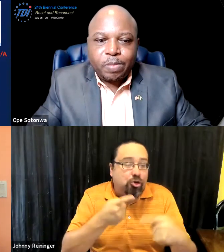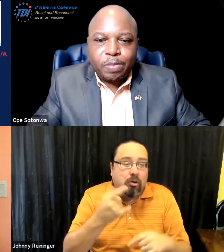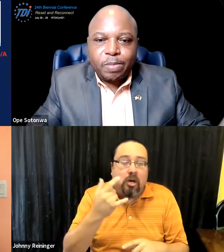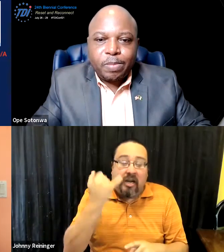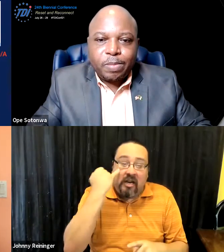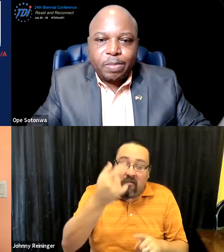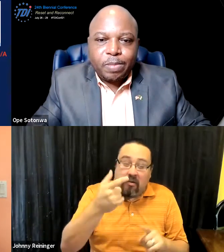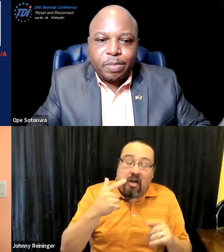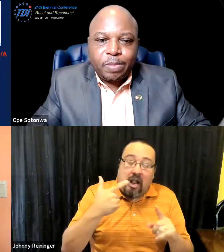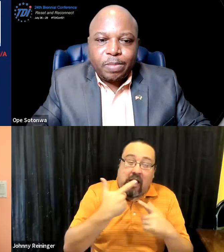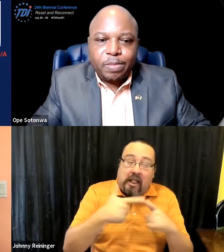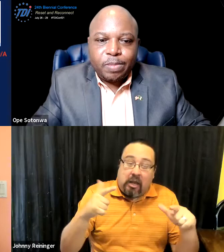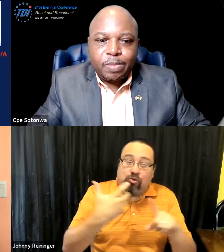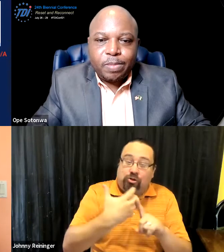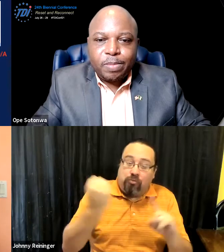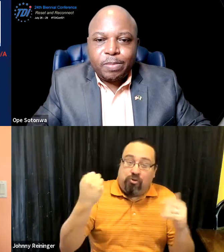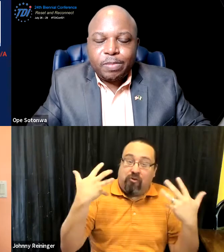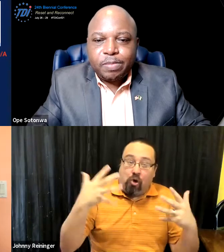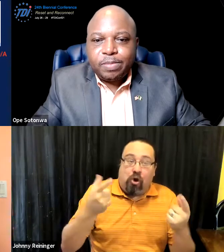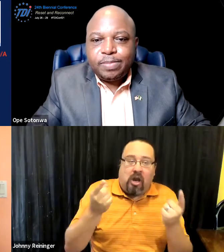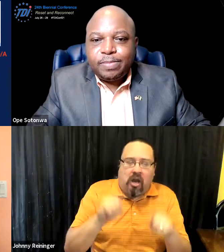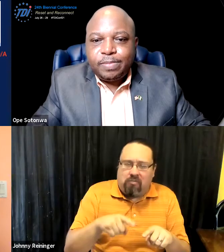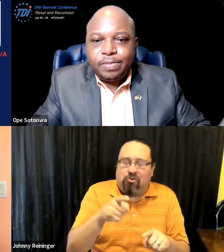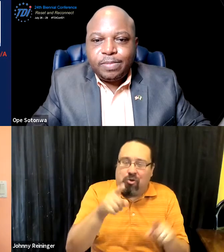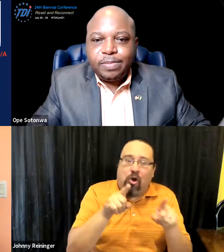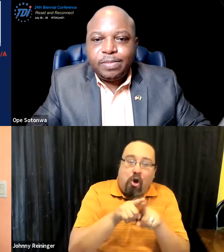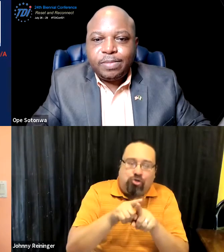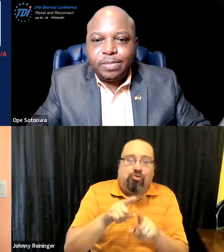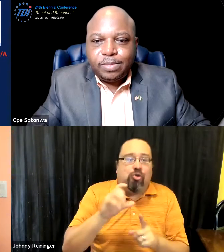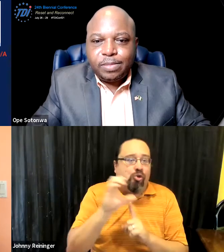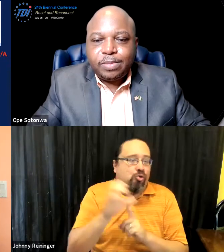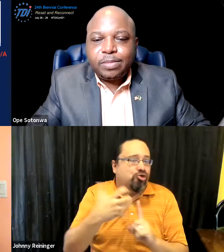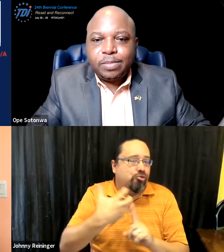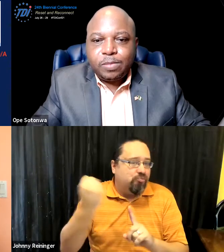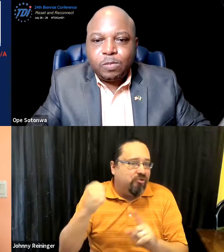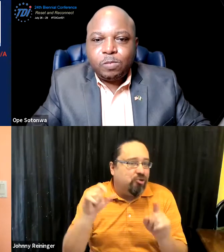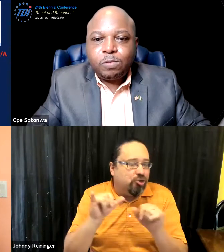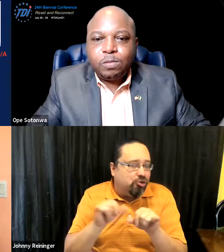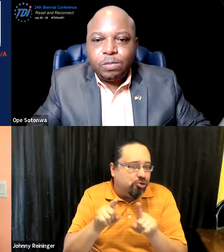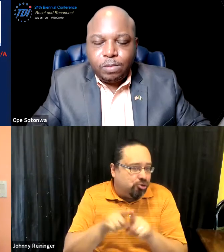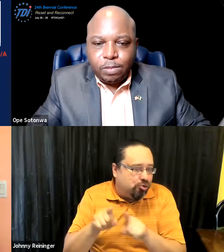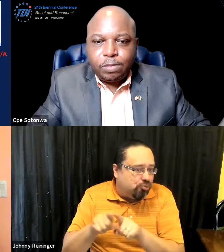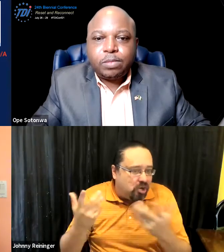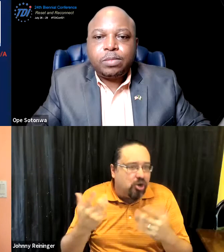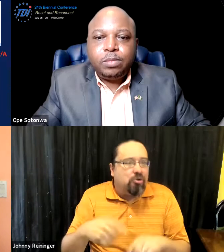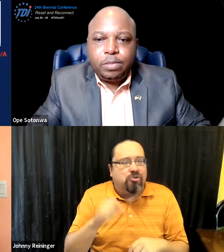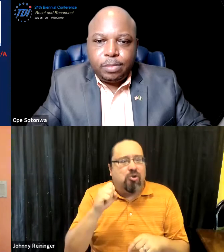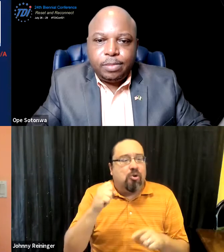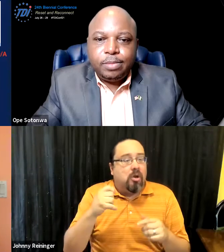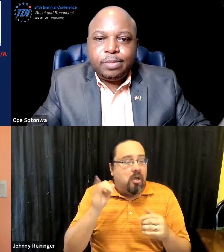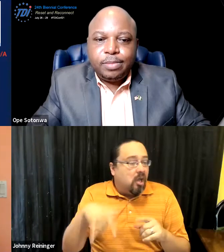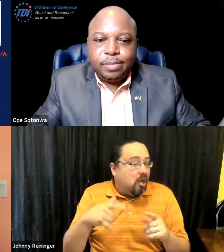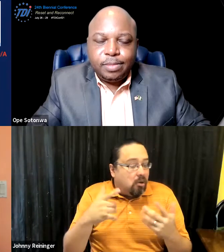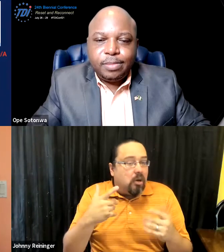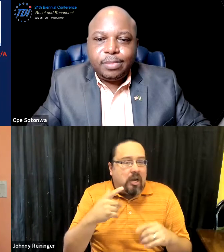at a very young age, and that's been a really big struggle for us. Language deprivation is also